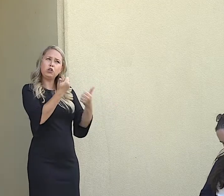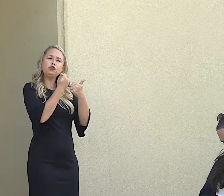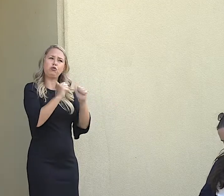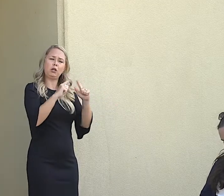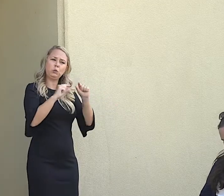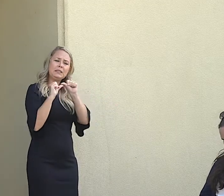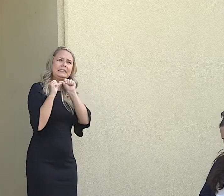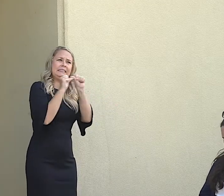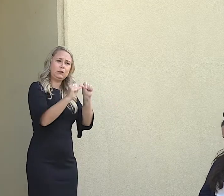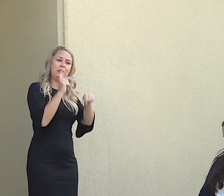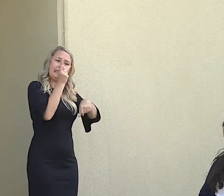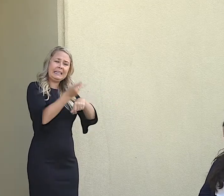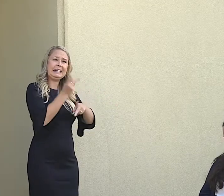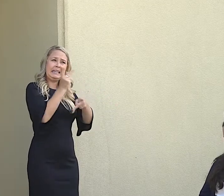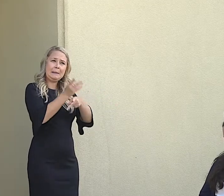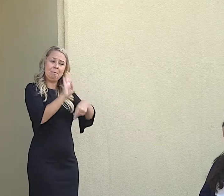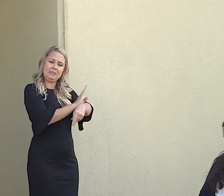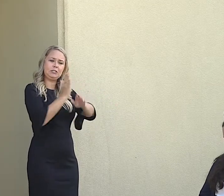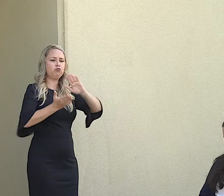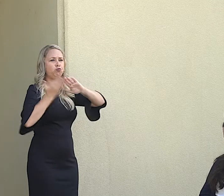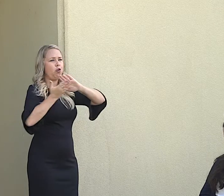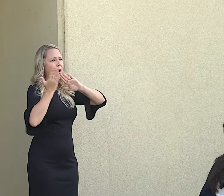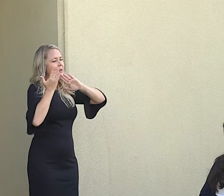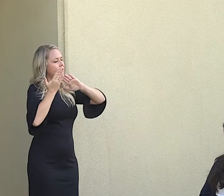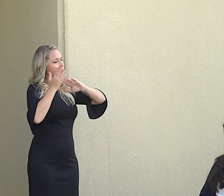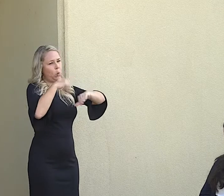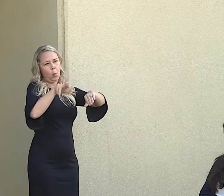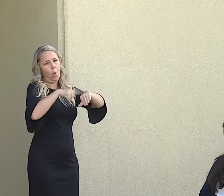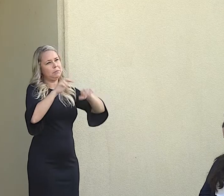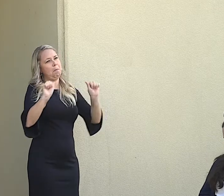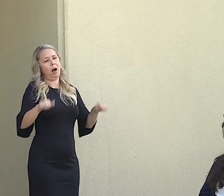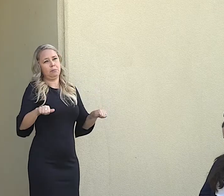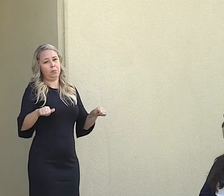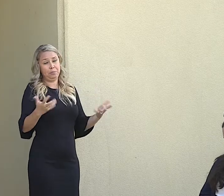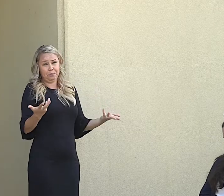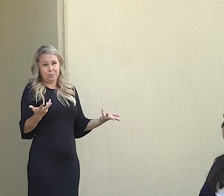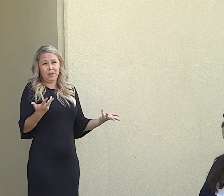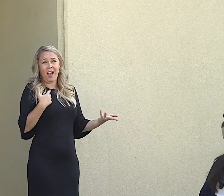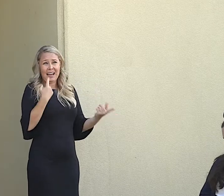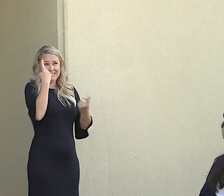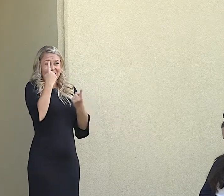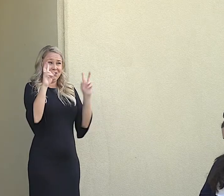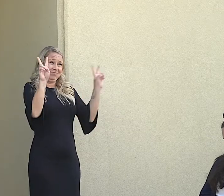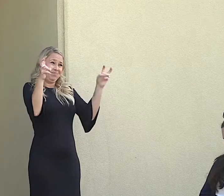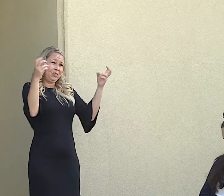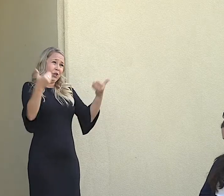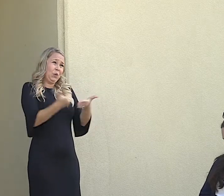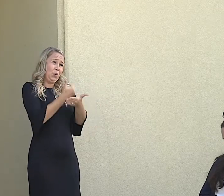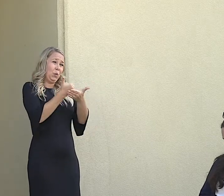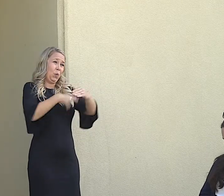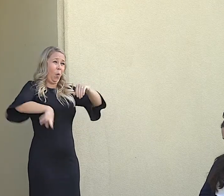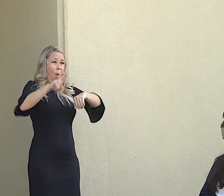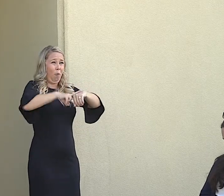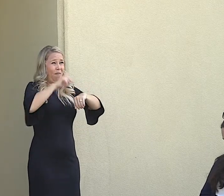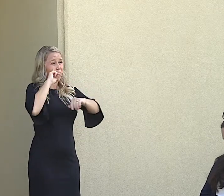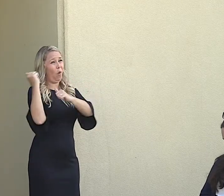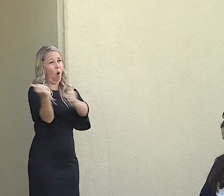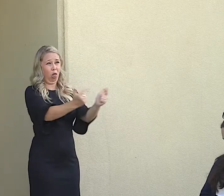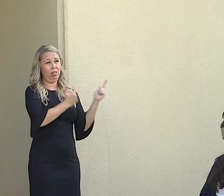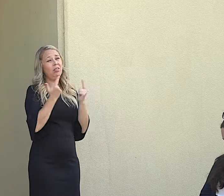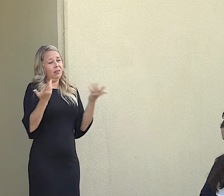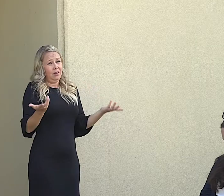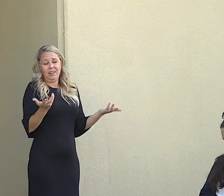to continue to keep business running as usual, as normal as possible, and what I would consider a new normal. I think this is a new normal for all of